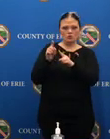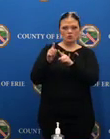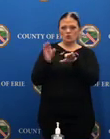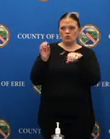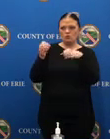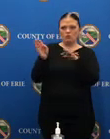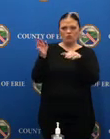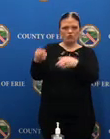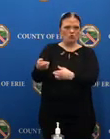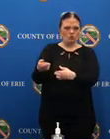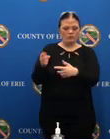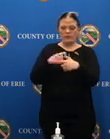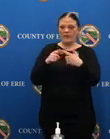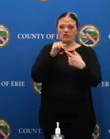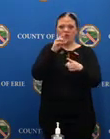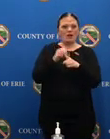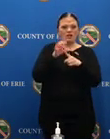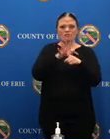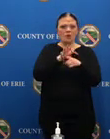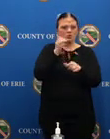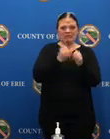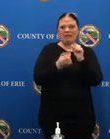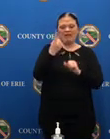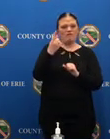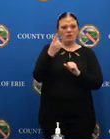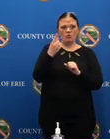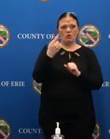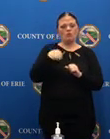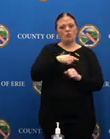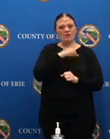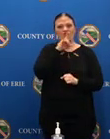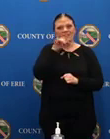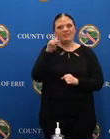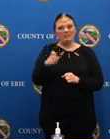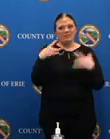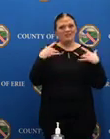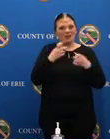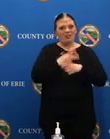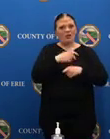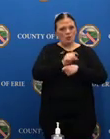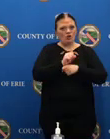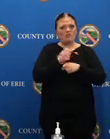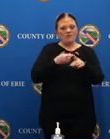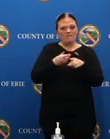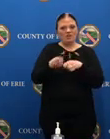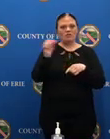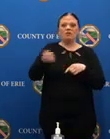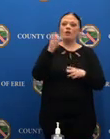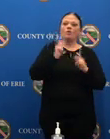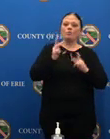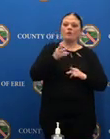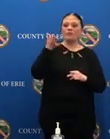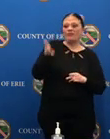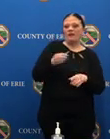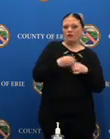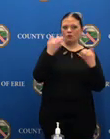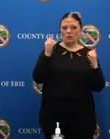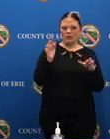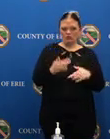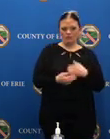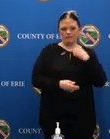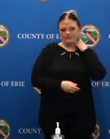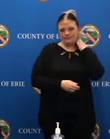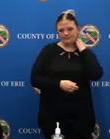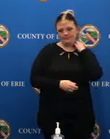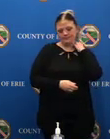you won't expose our healthcare workers that we really need in the field, and also the other people in the emergency departments in the waiting room.